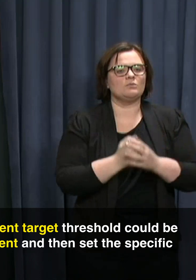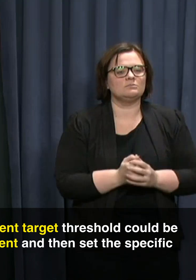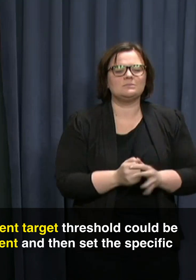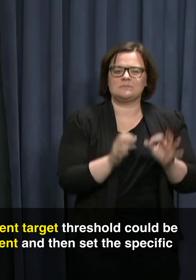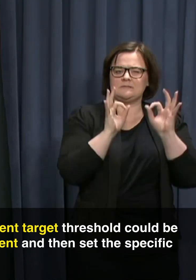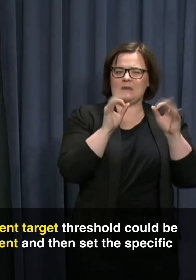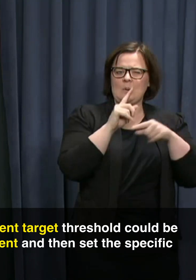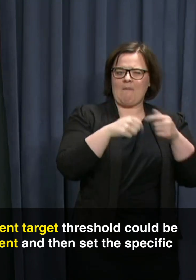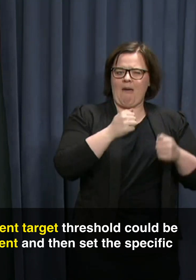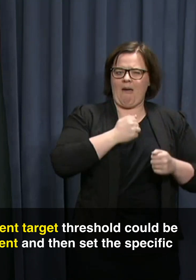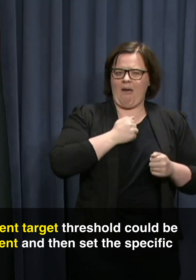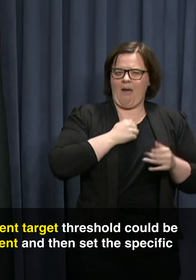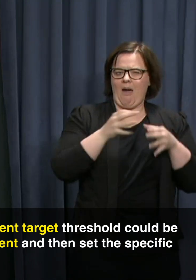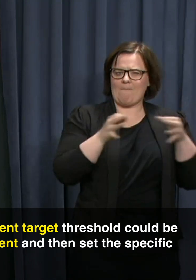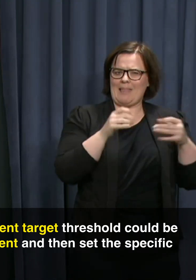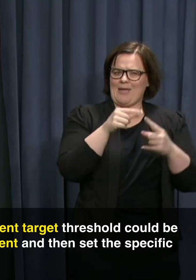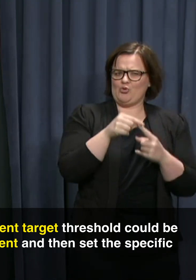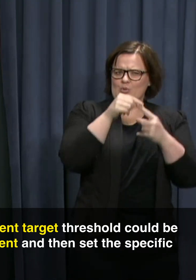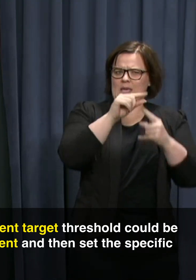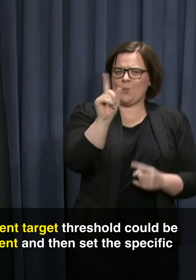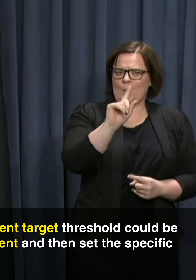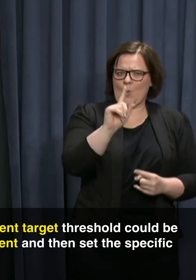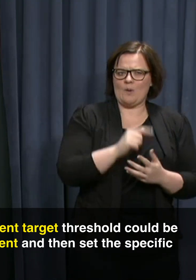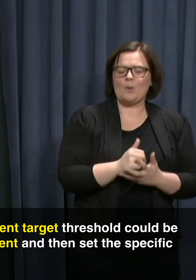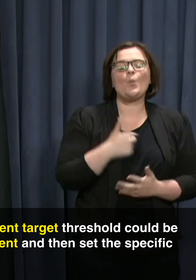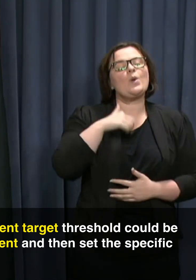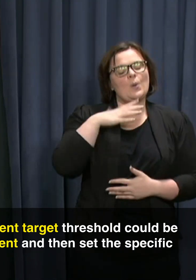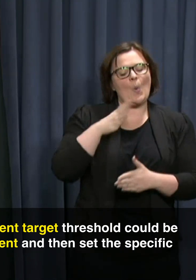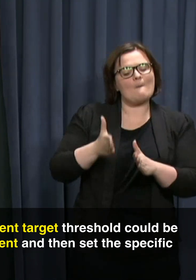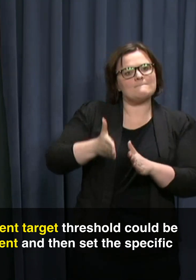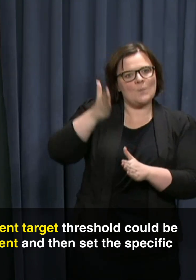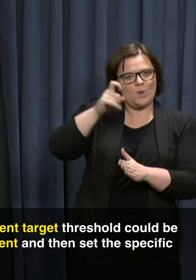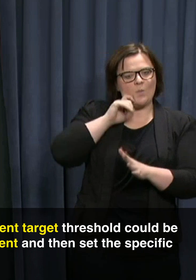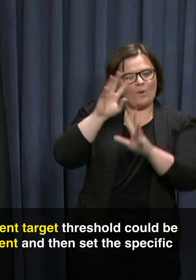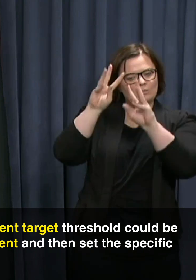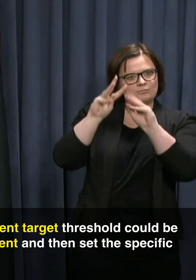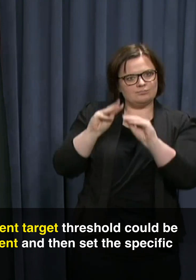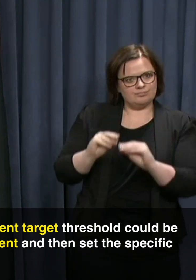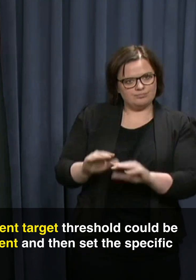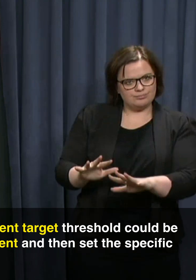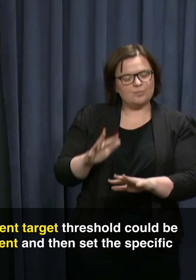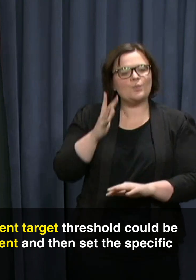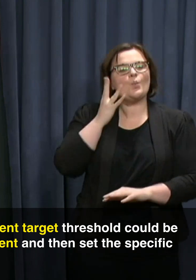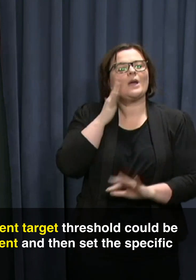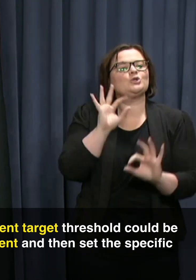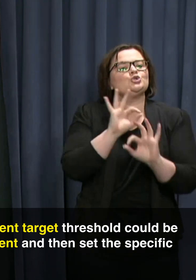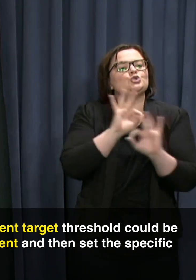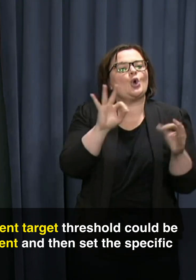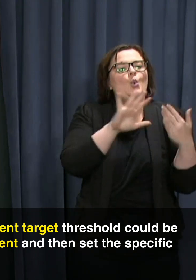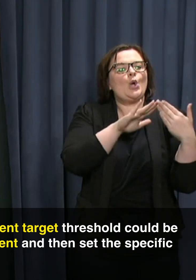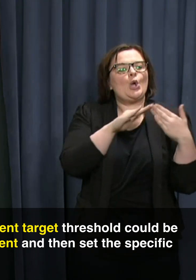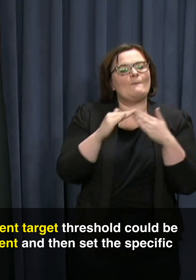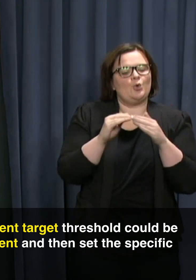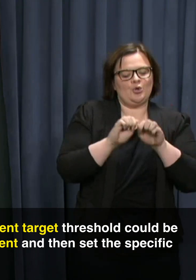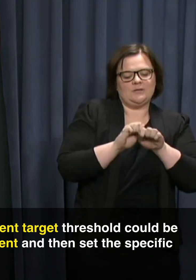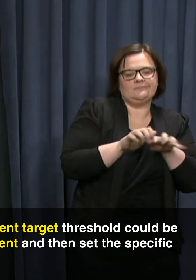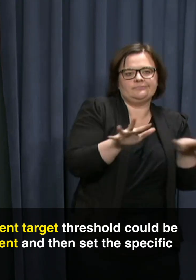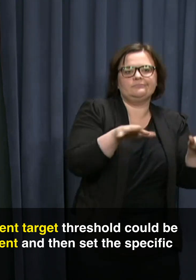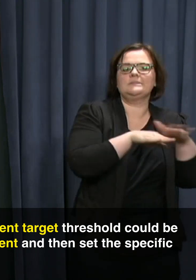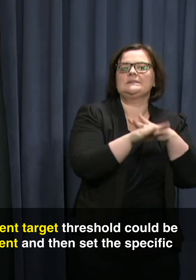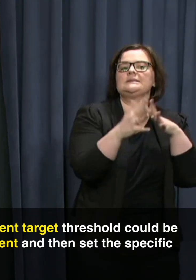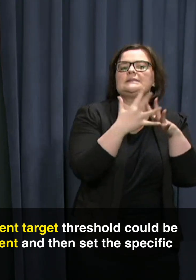be reached earlier or later, but once we hit 80% and then set the specific date for transition, that date will be locked